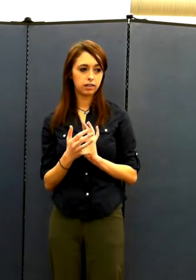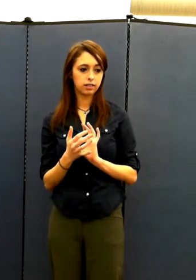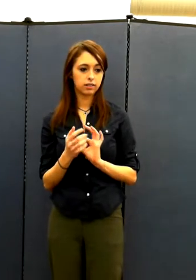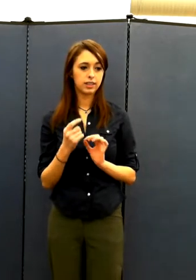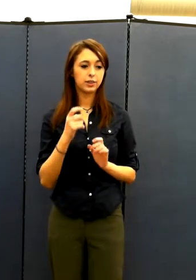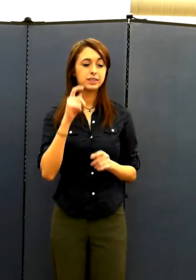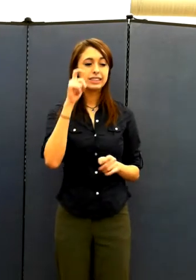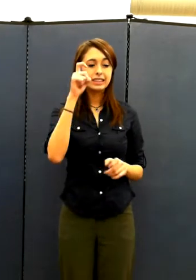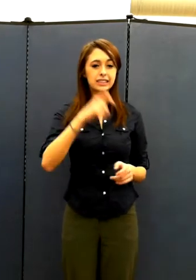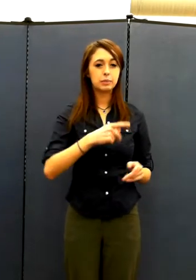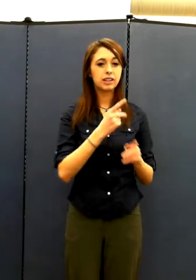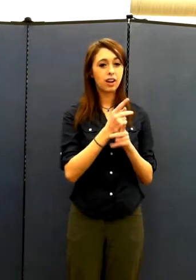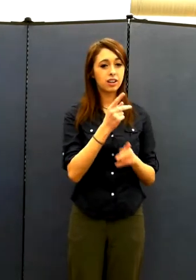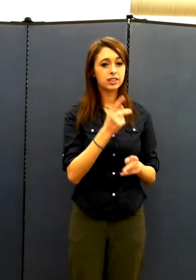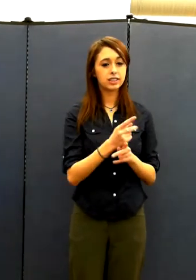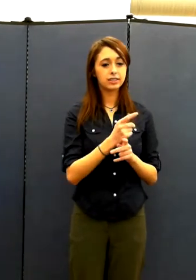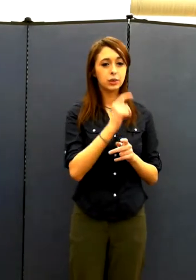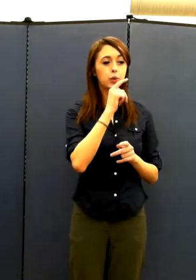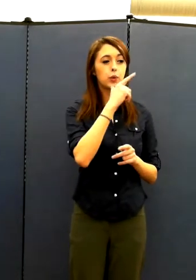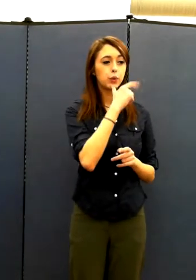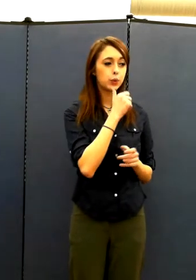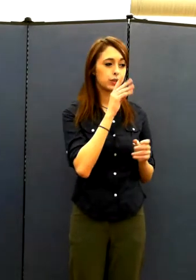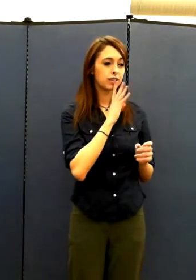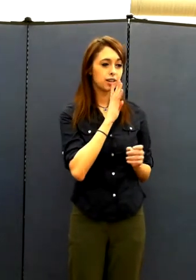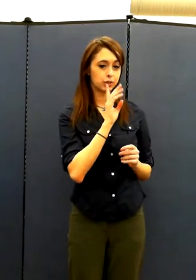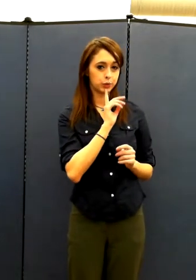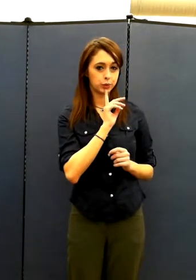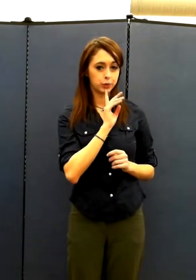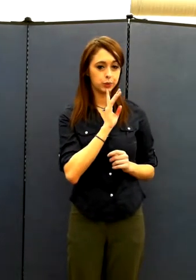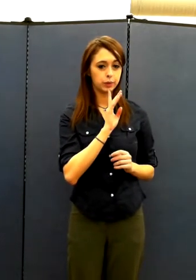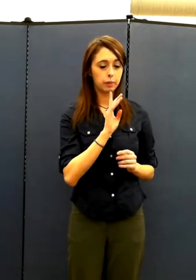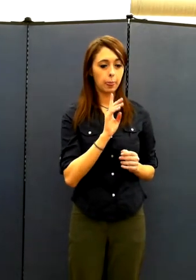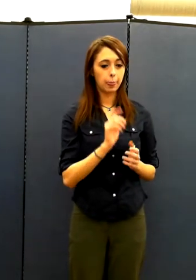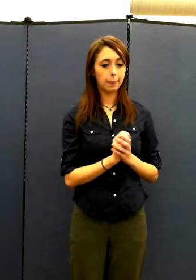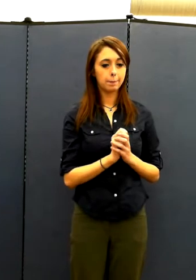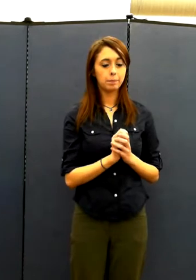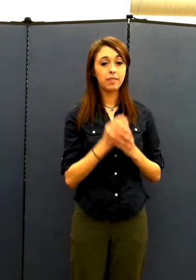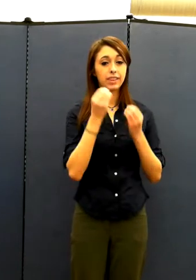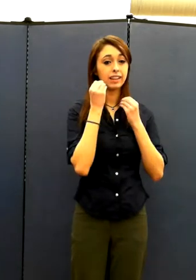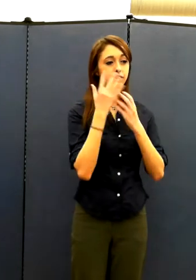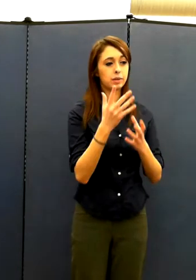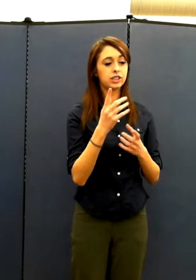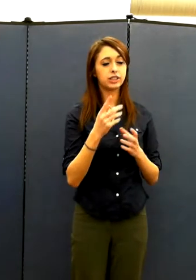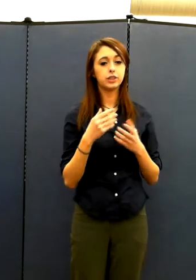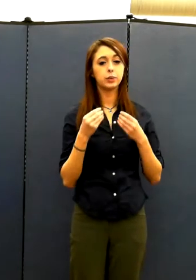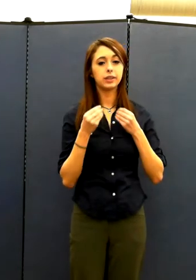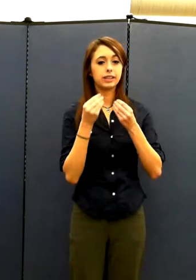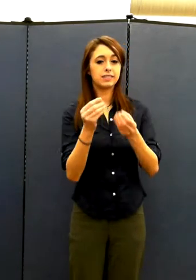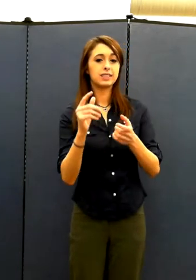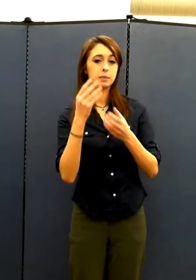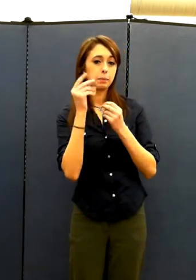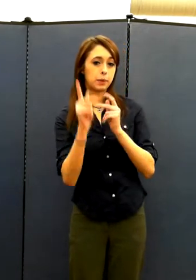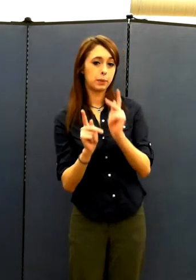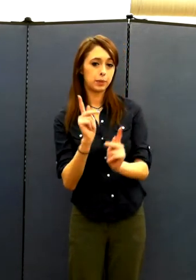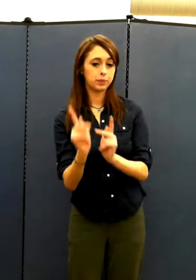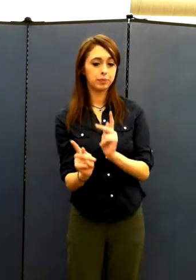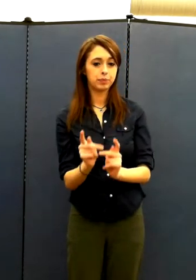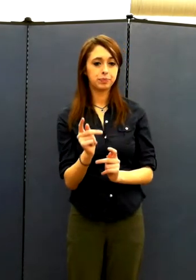of who you talk to. You have to be cautious of the information that you relay with people, and just always know to just support